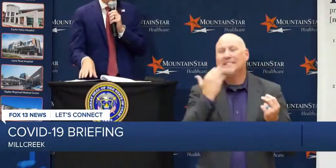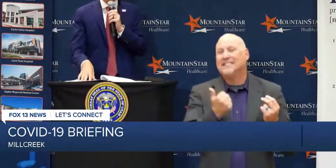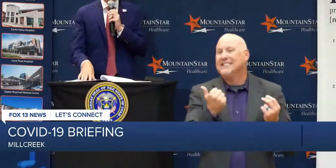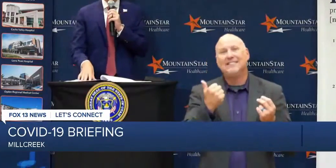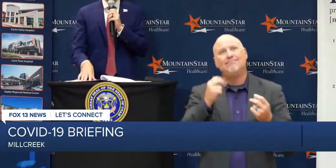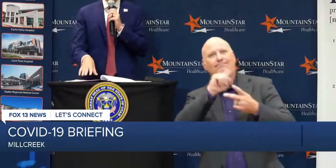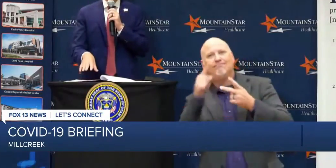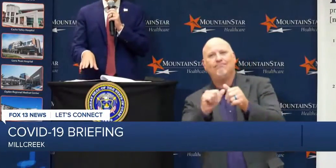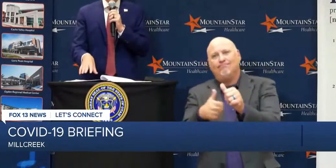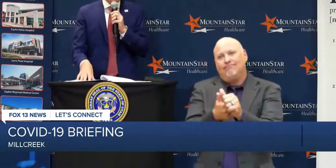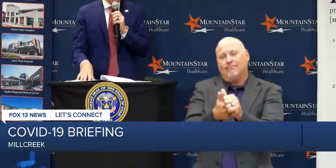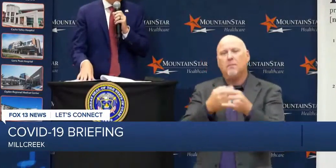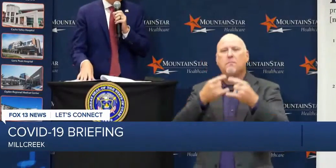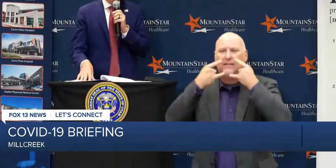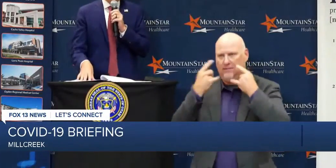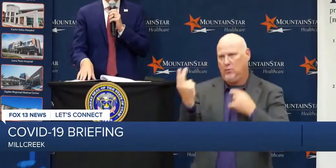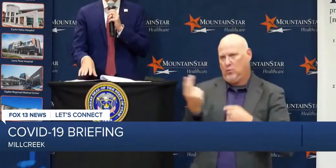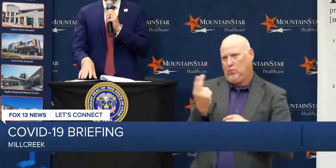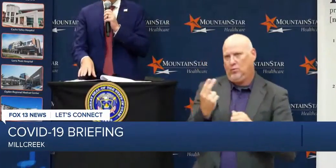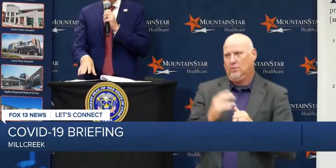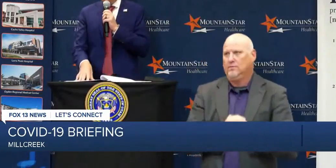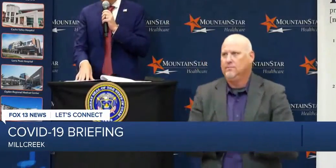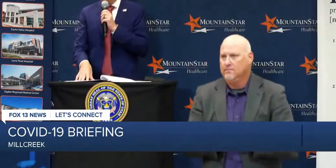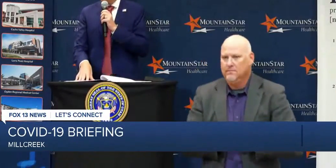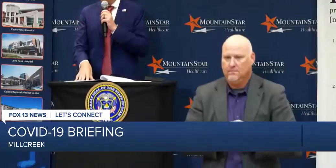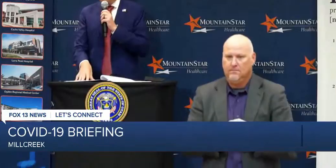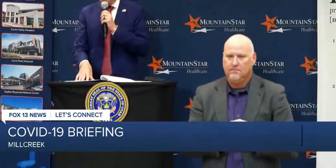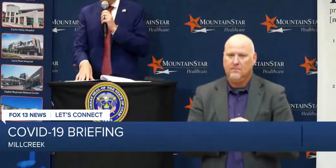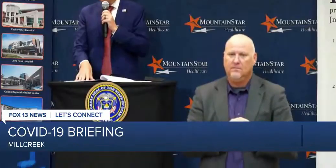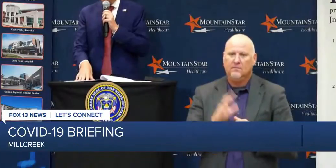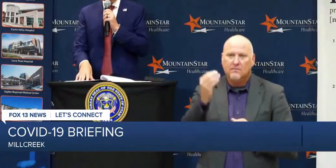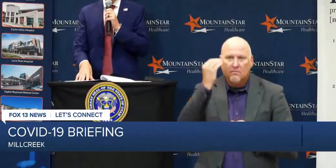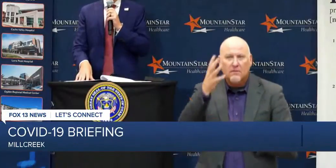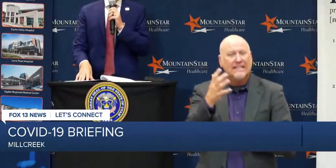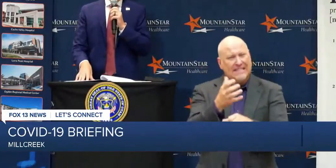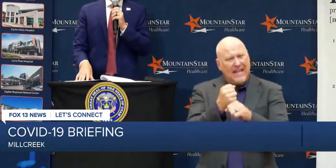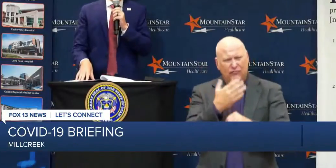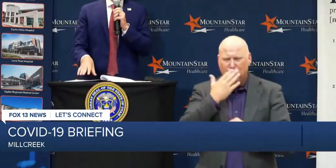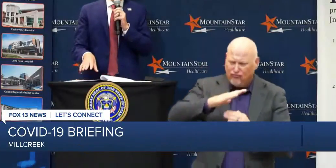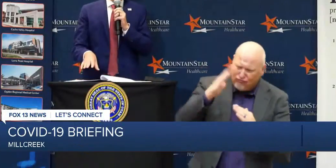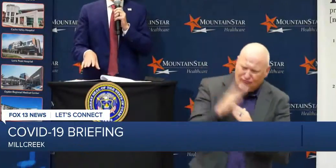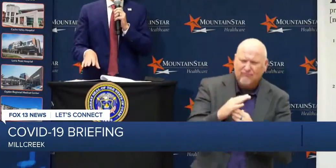to wear a high quality KN95 or N95 mask.